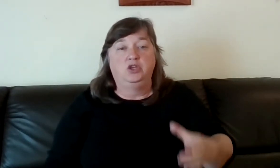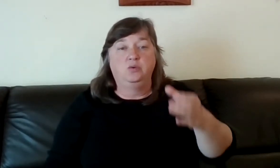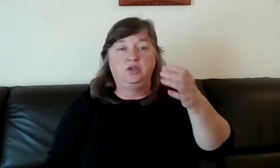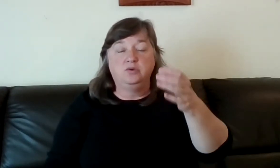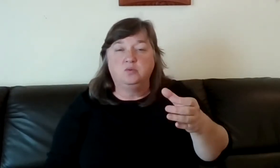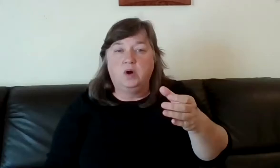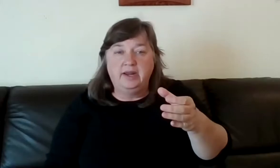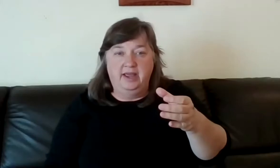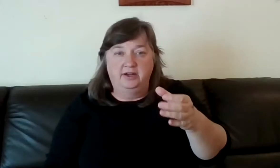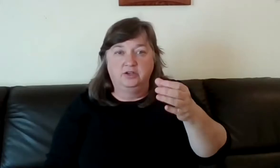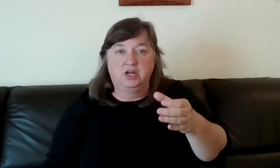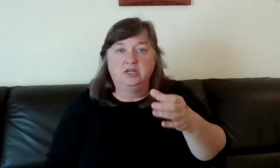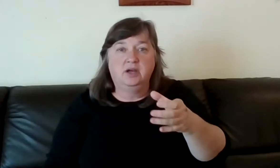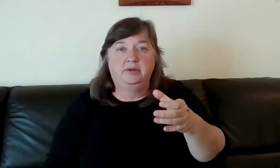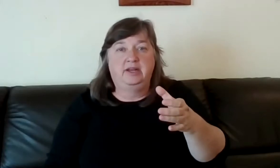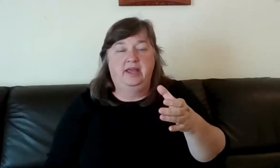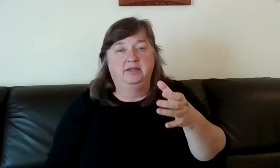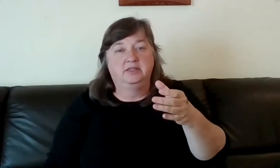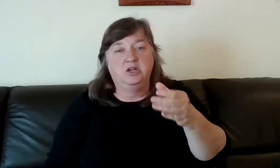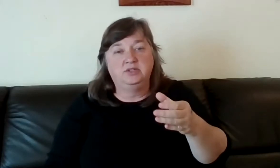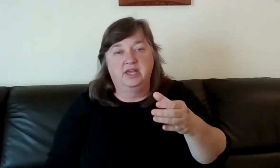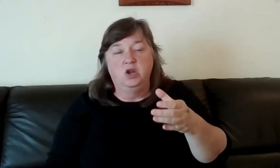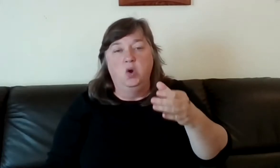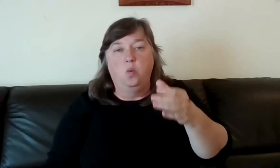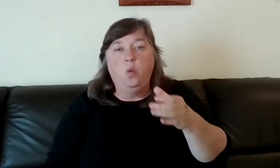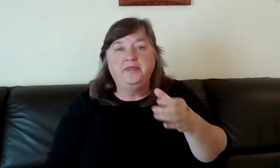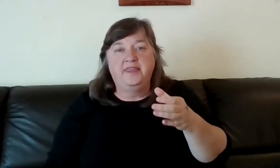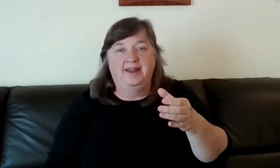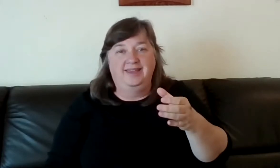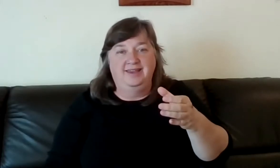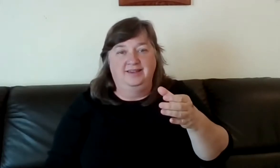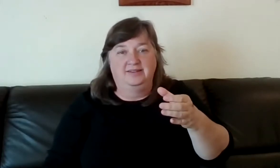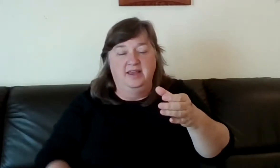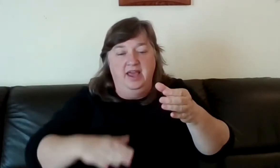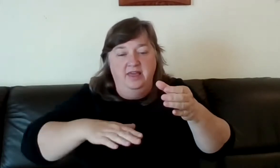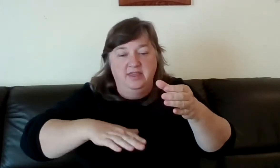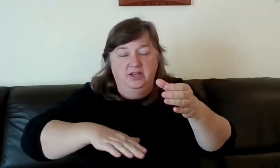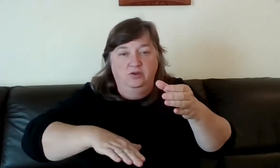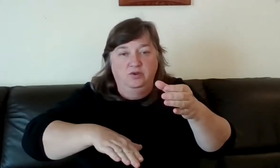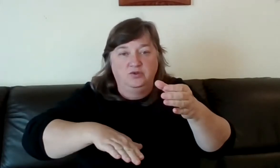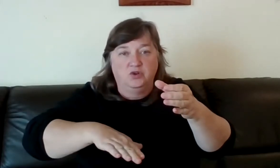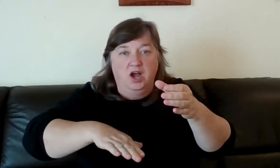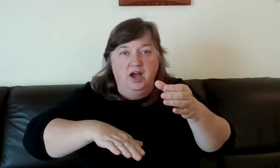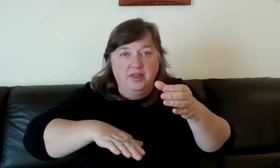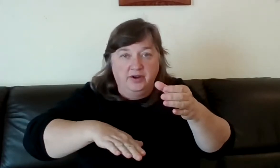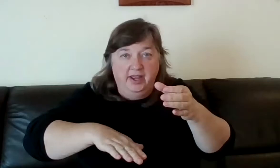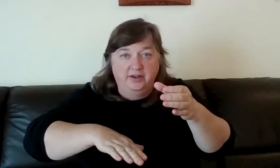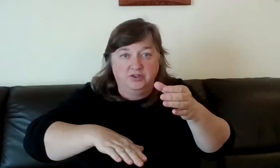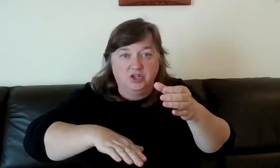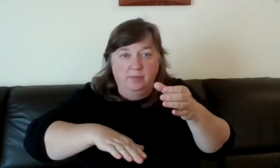you would use one hand, your non-dominant hand, to notate what that is. and then you use your other hand, your